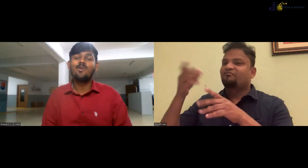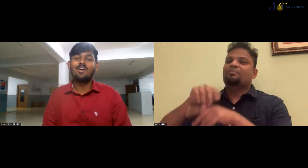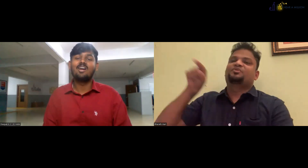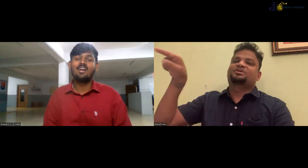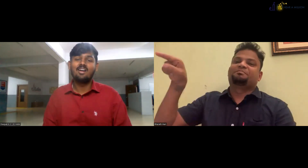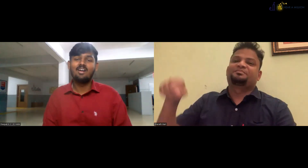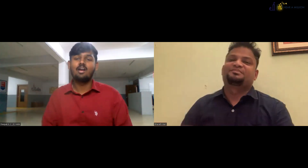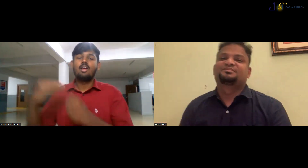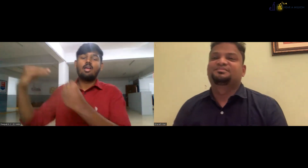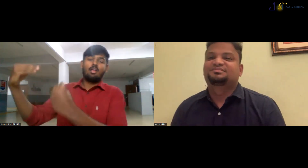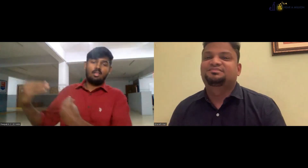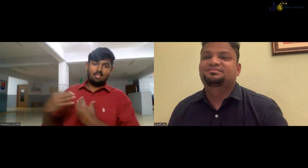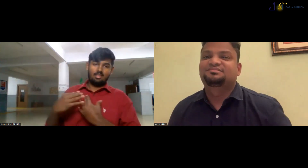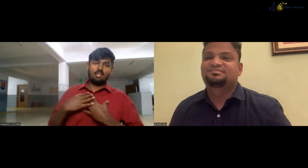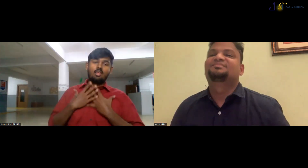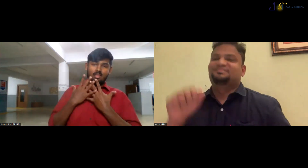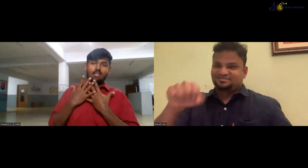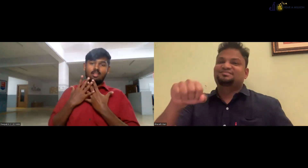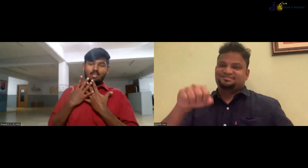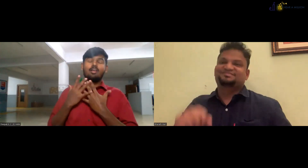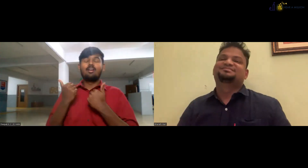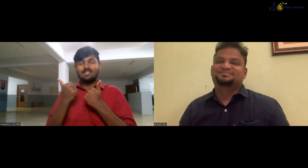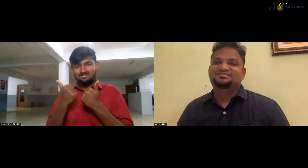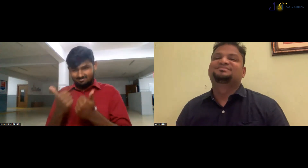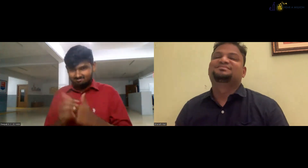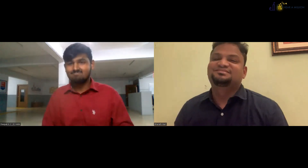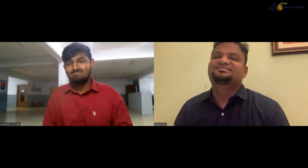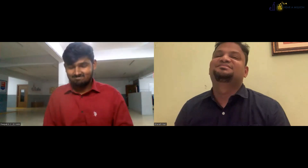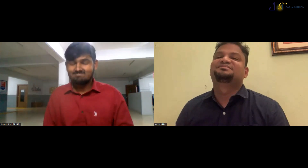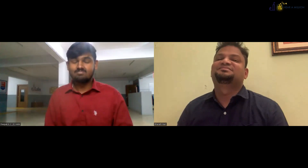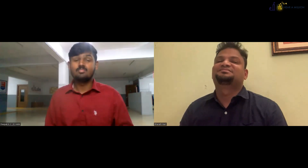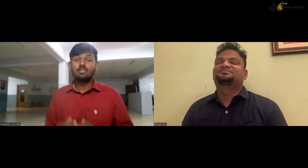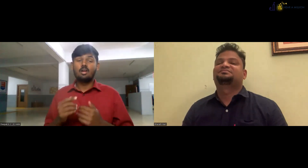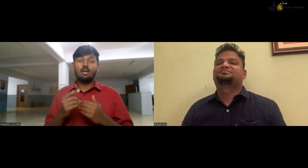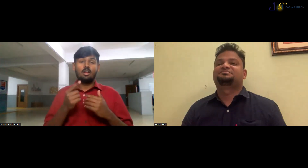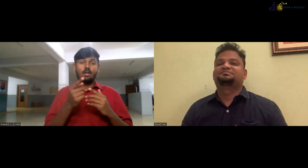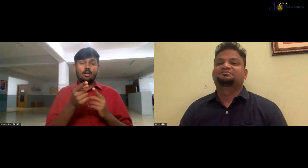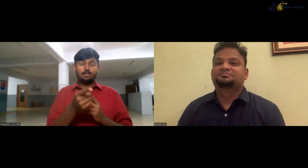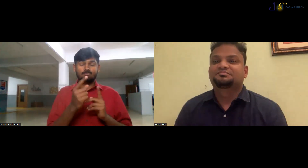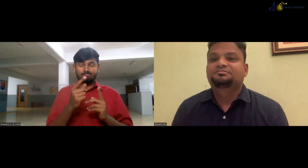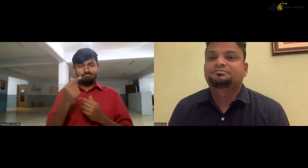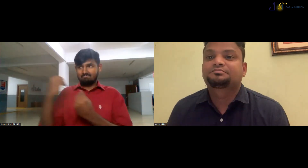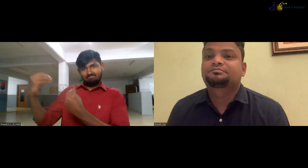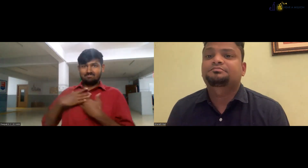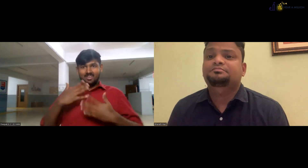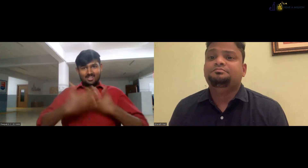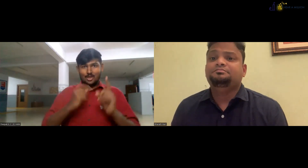lot. So I learned from him only. So you got inspired from your uncle.